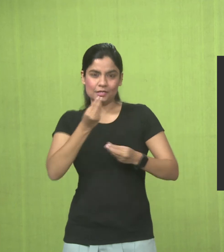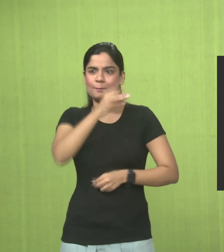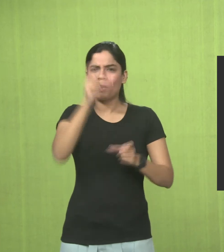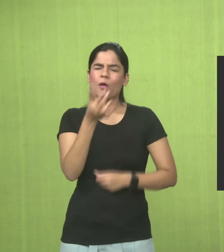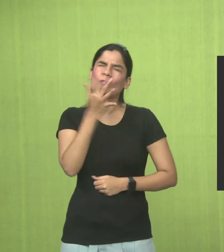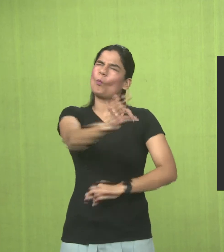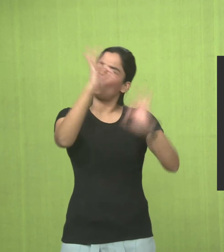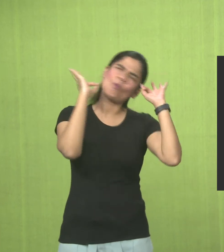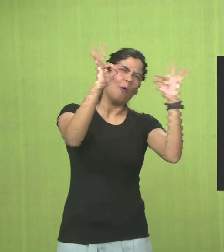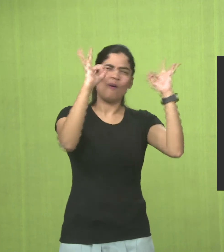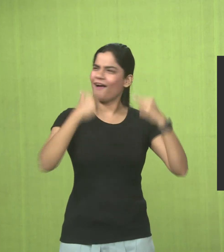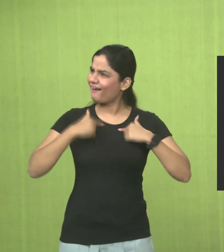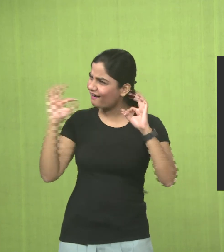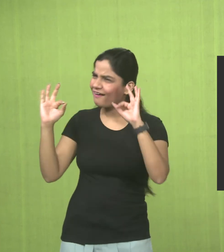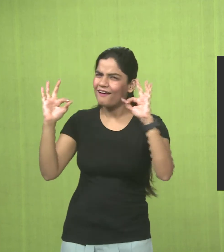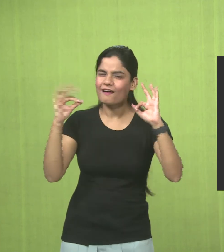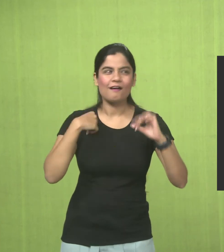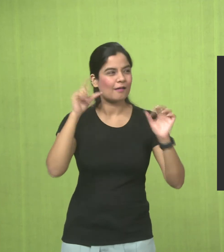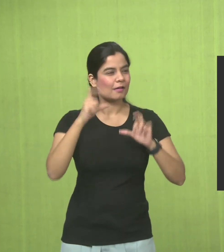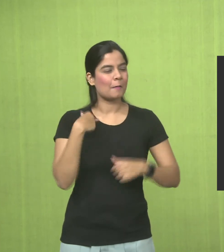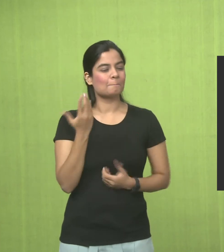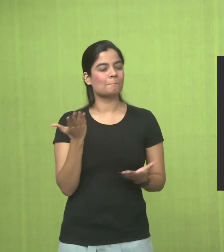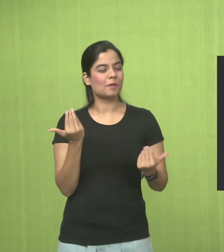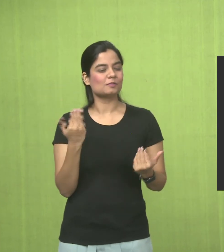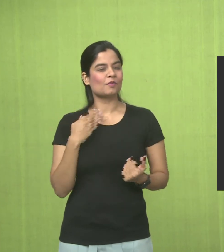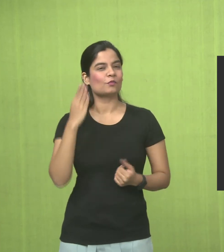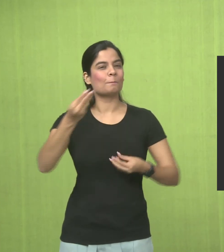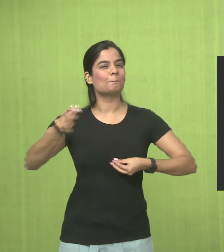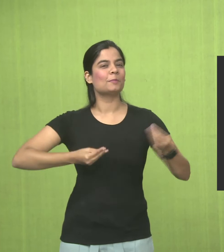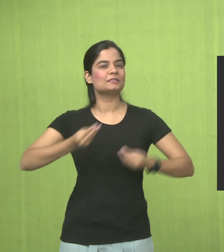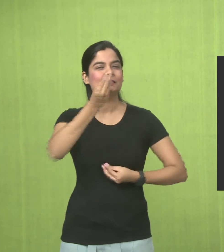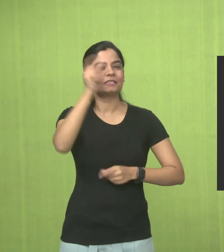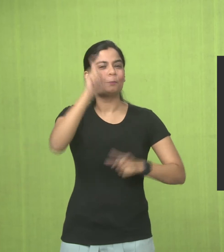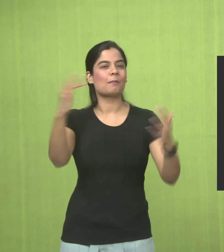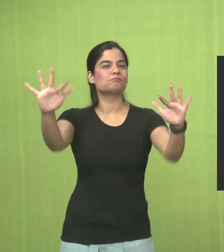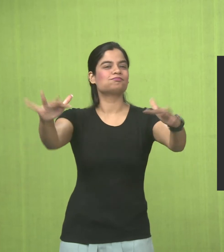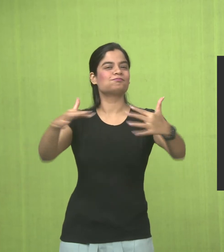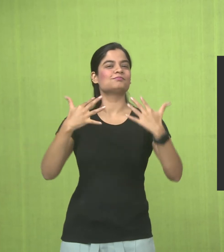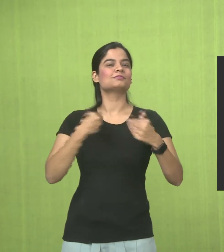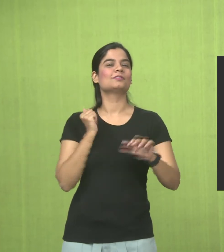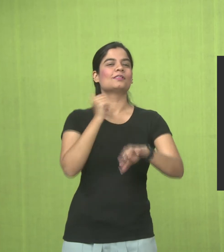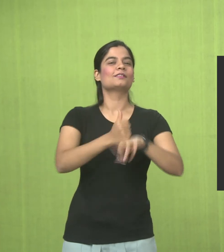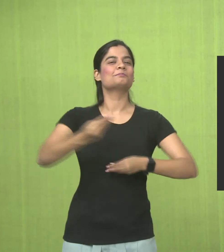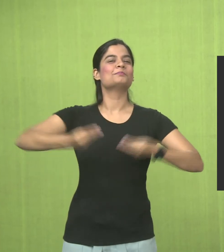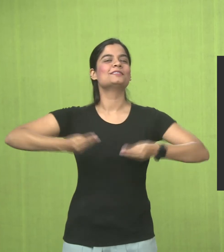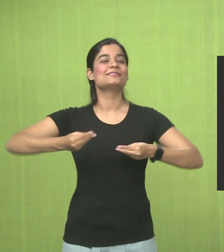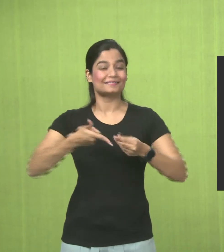cakes and people really love your cakes. So the person can think of starting a bakery and setting up their